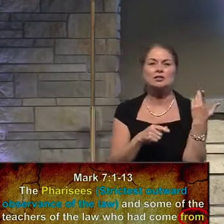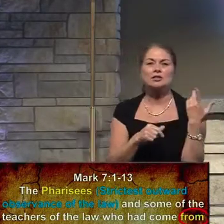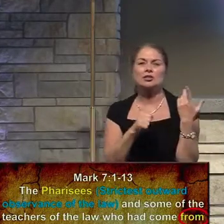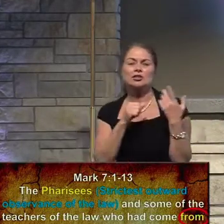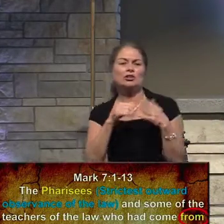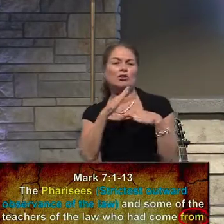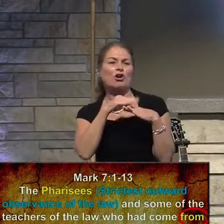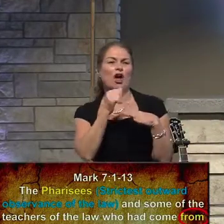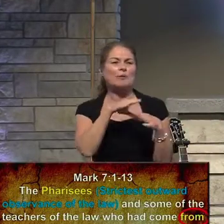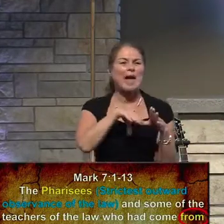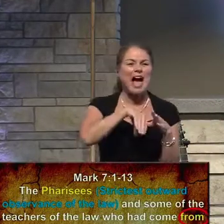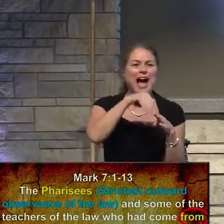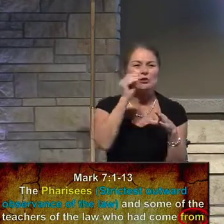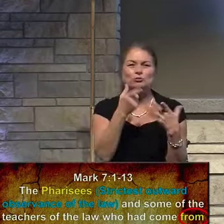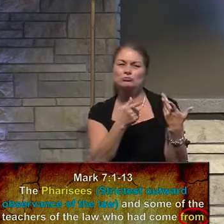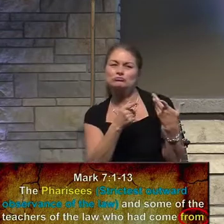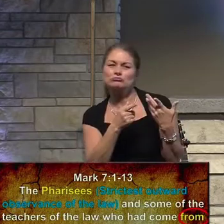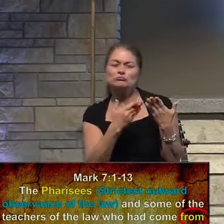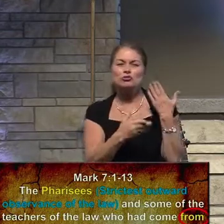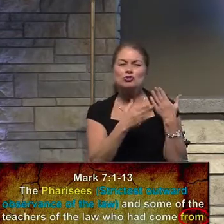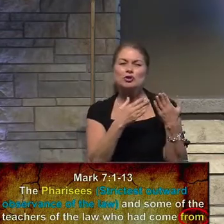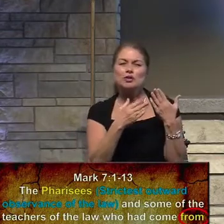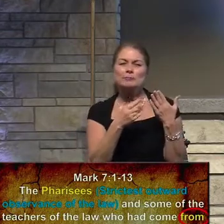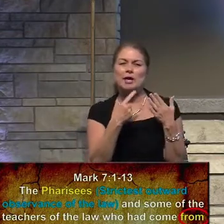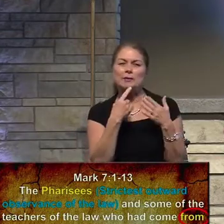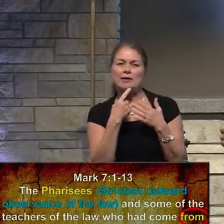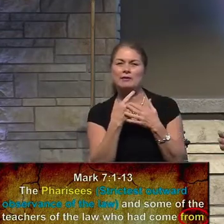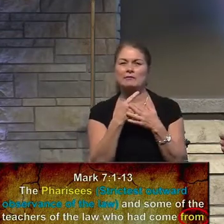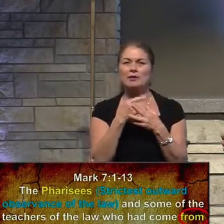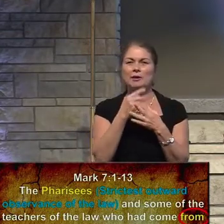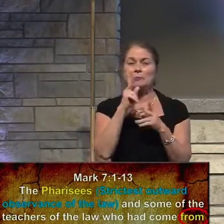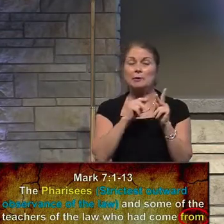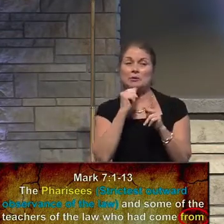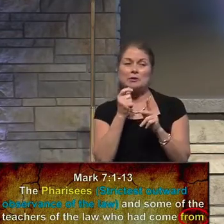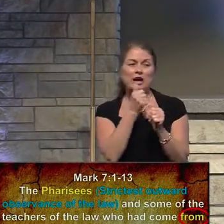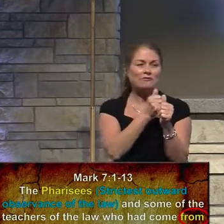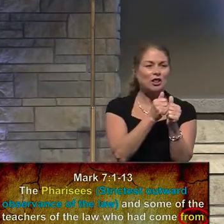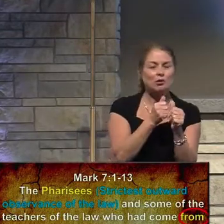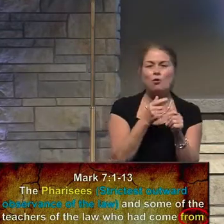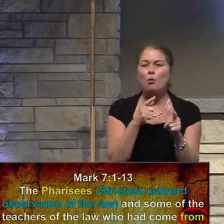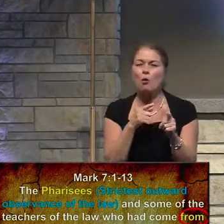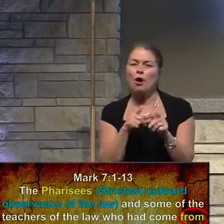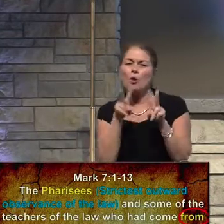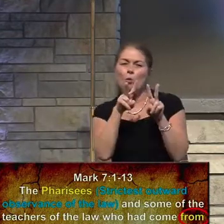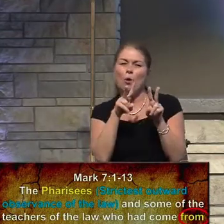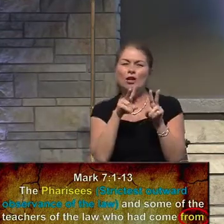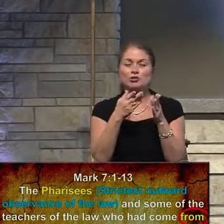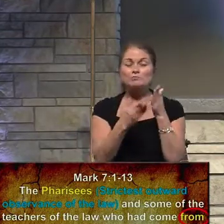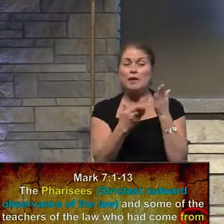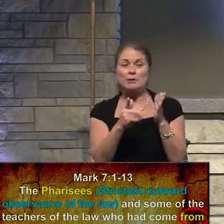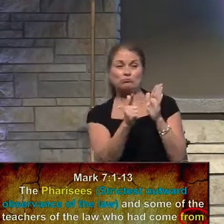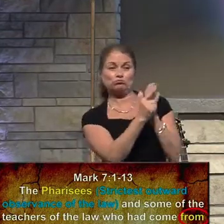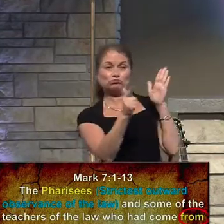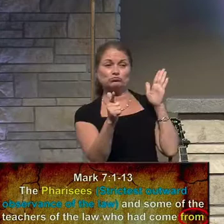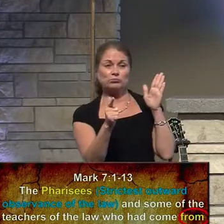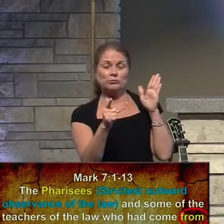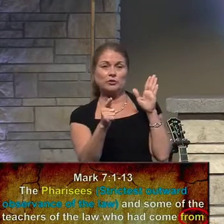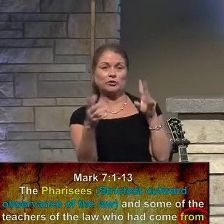wouldn't follow him. Or maybe they were looking for Jesus to break some law so that they could press charges against